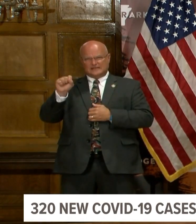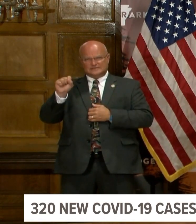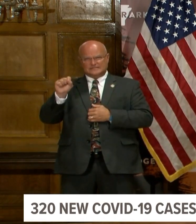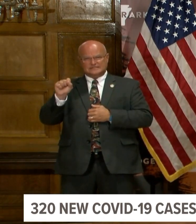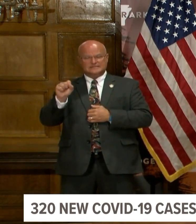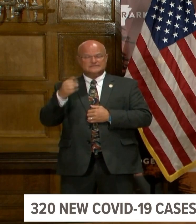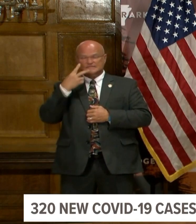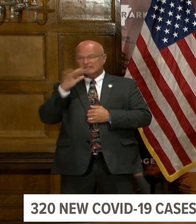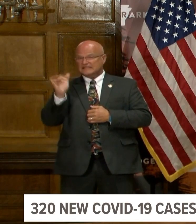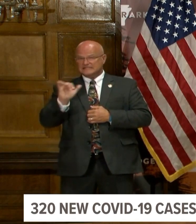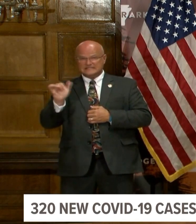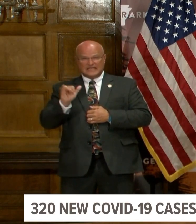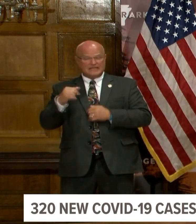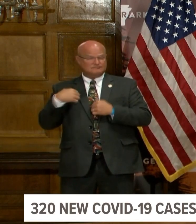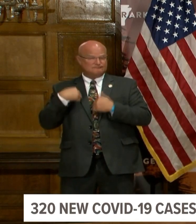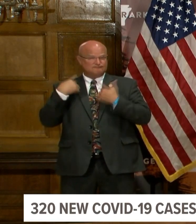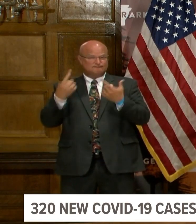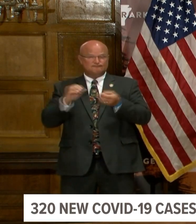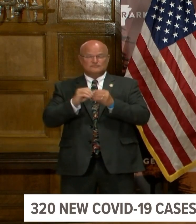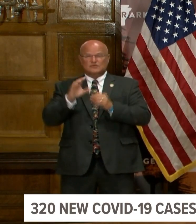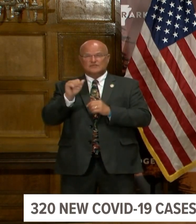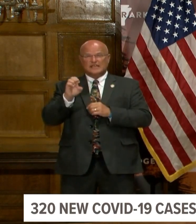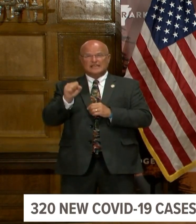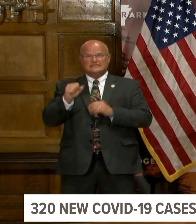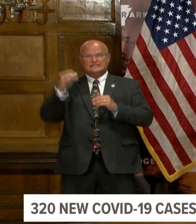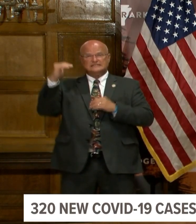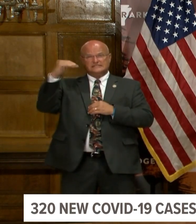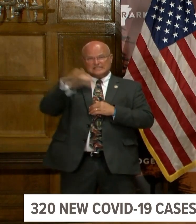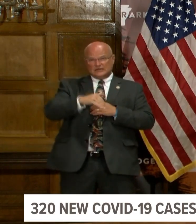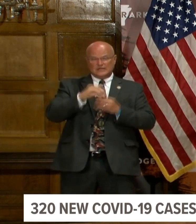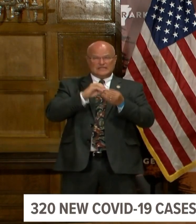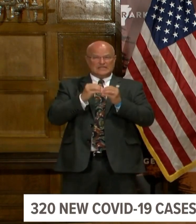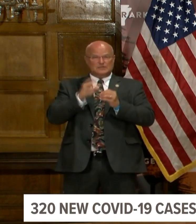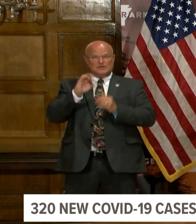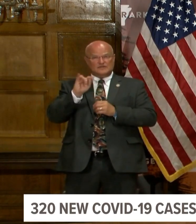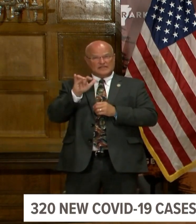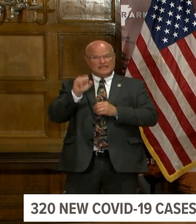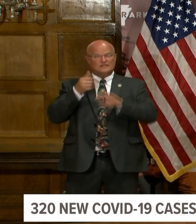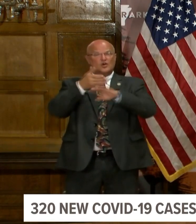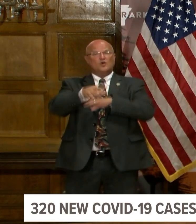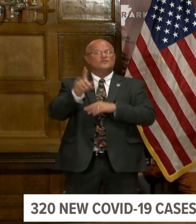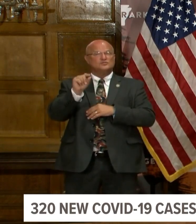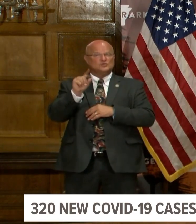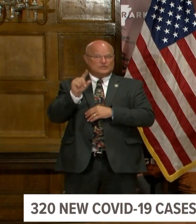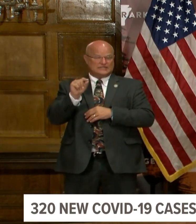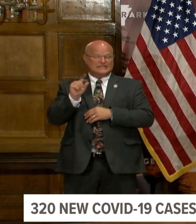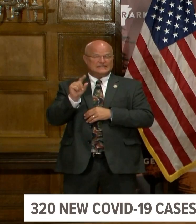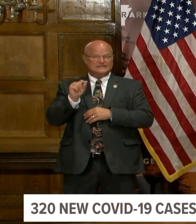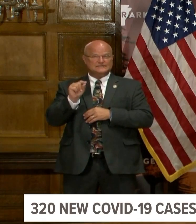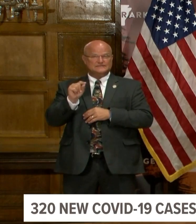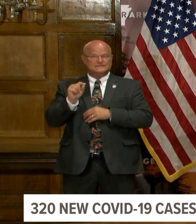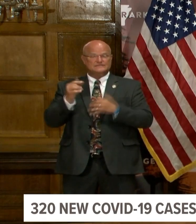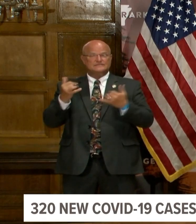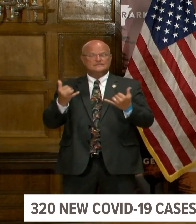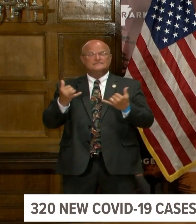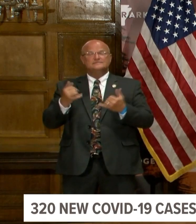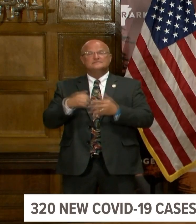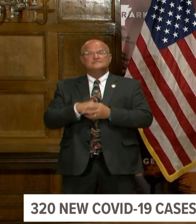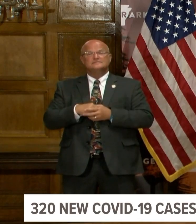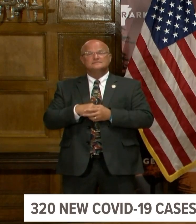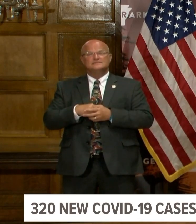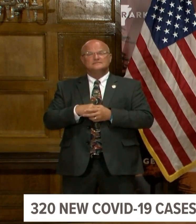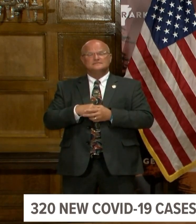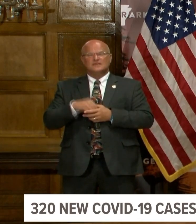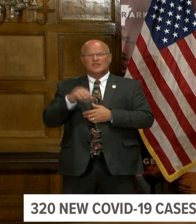same as we are with the number of cases. There's a decrease in the number of counties over 20 cases per county. We are